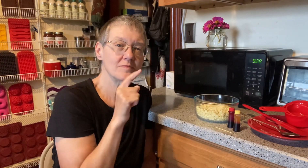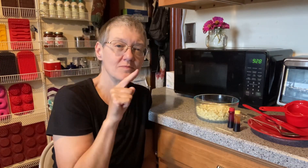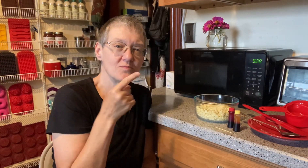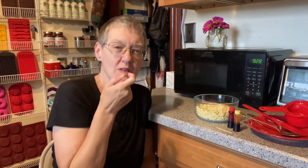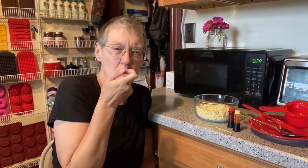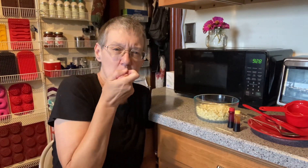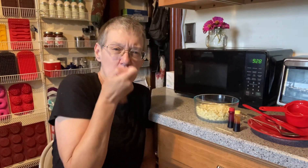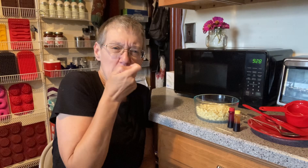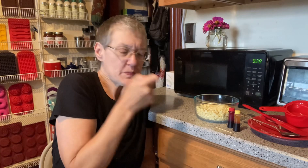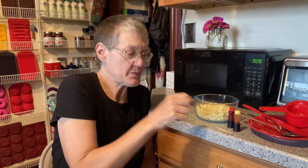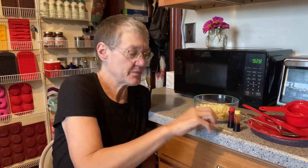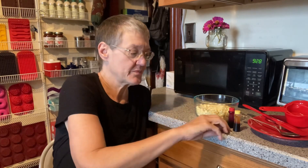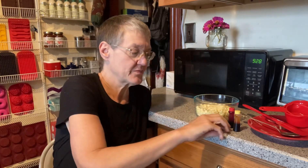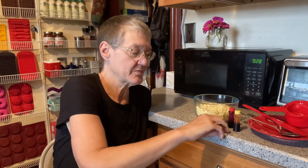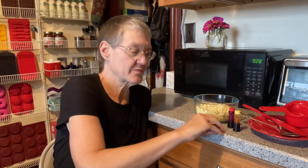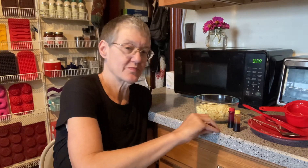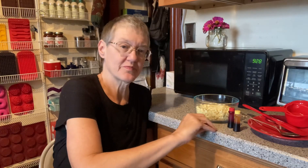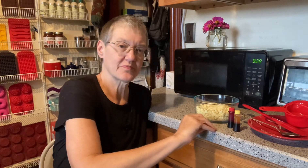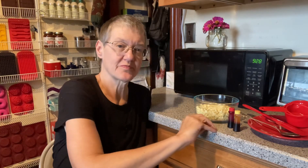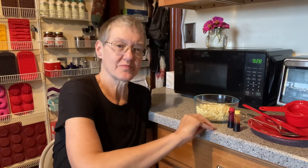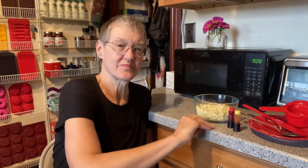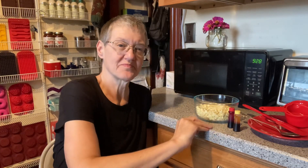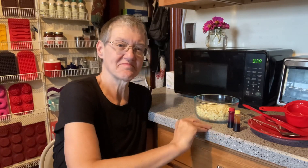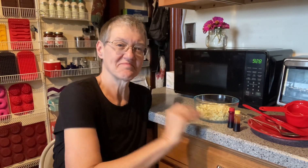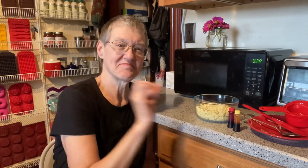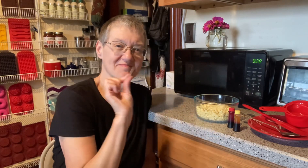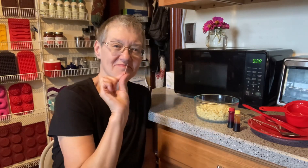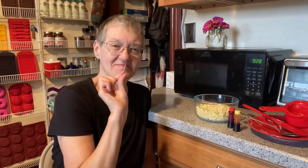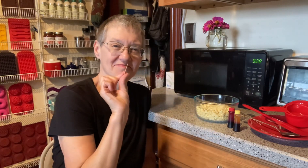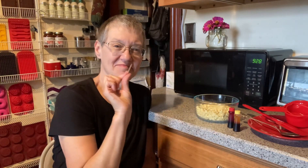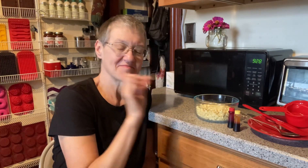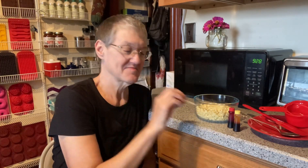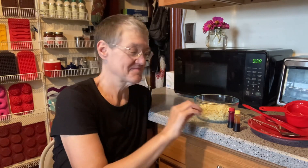We're just going to use a smidge of red. We're going to add it with this toothpick.